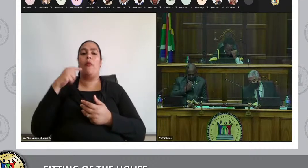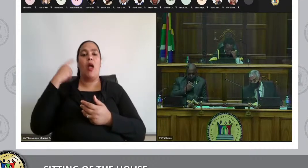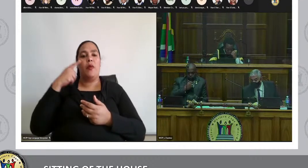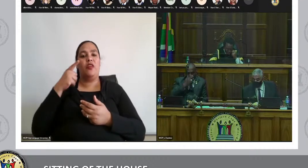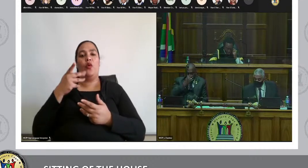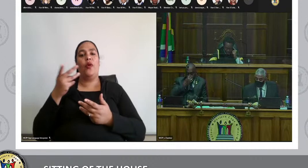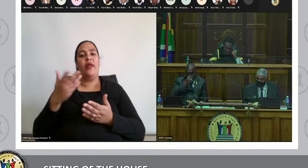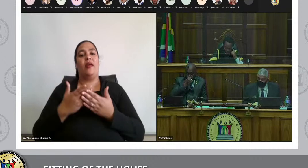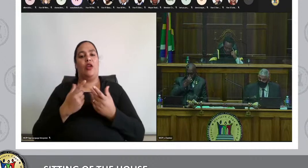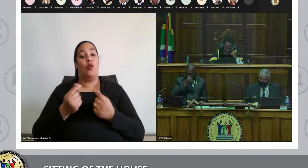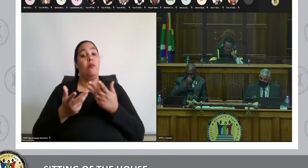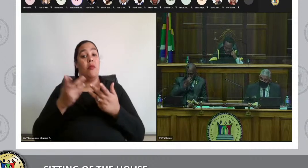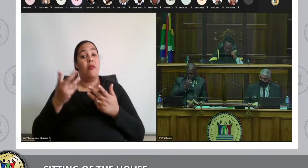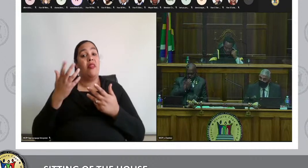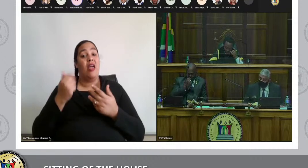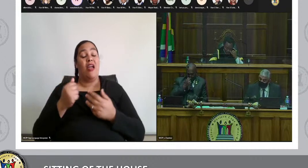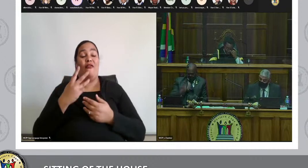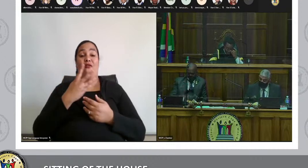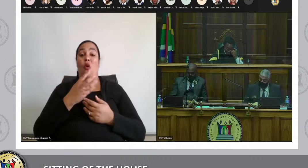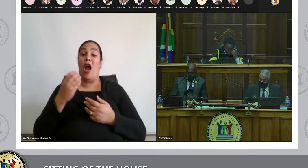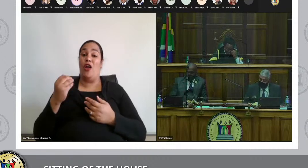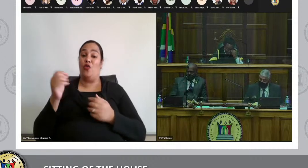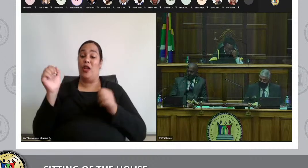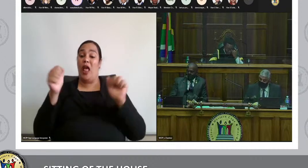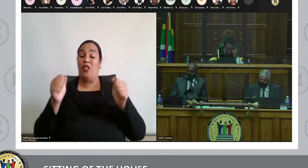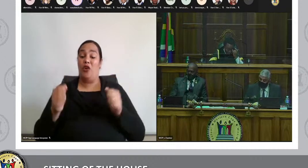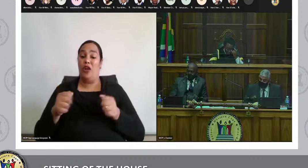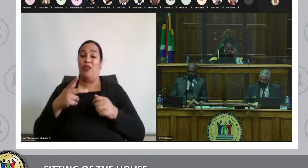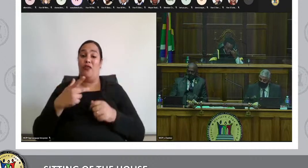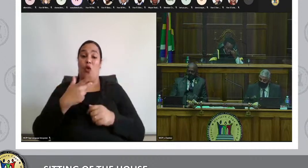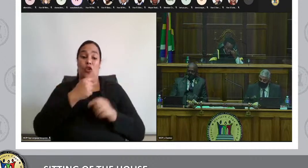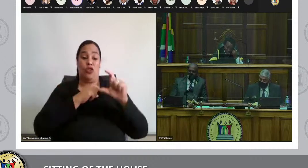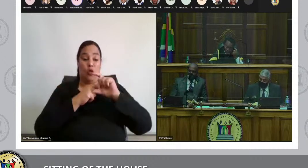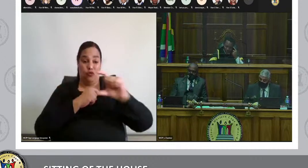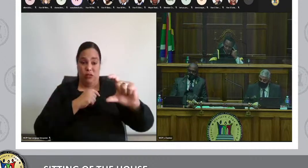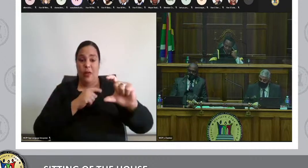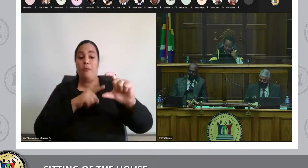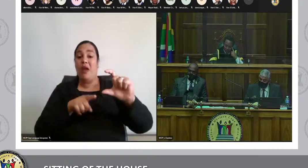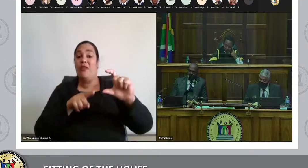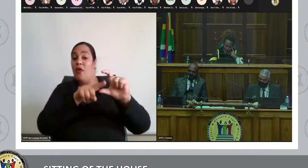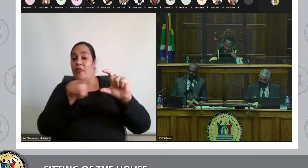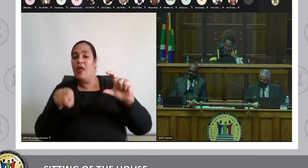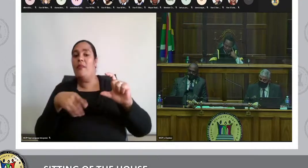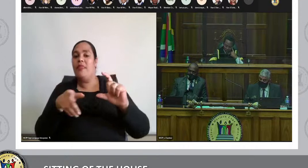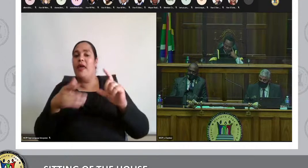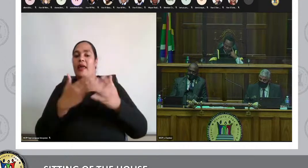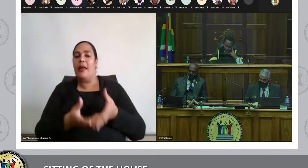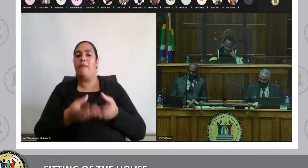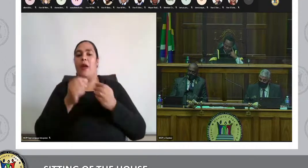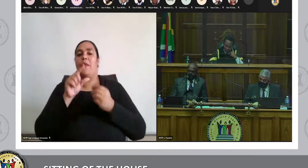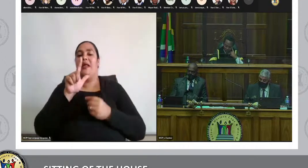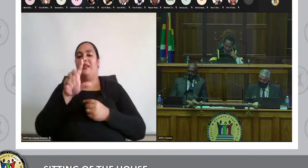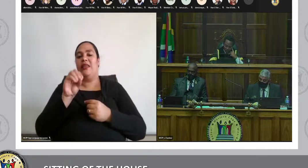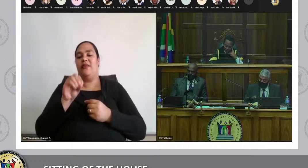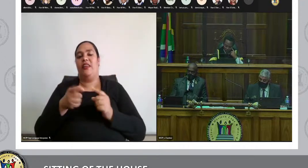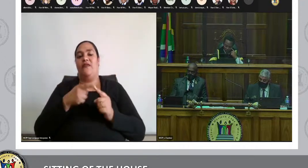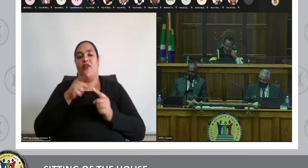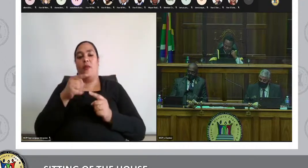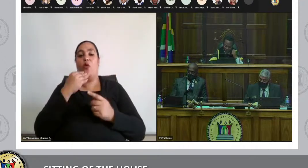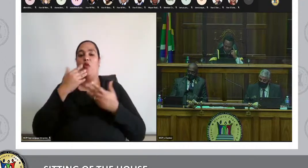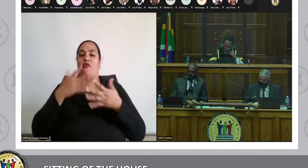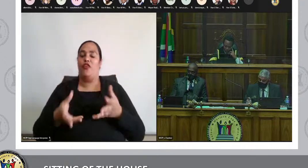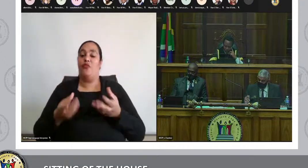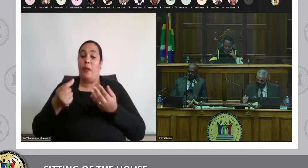although they might have the 400 allocation of the doses, at least for them, they can take 70 who are those who have already got the